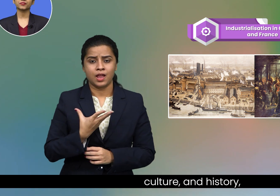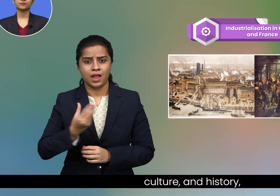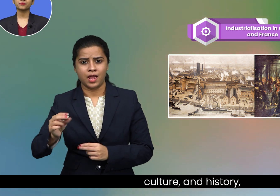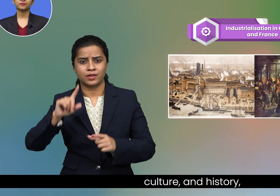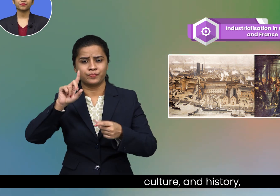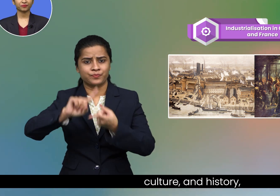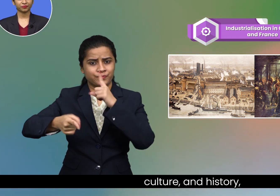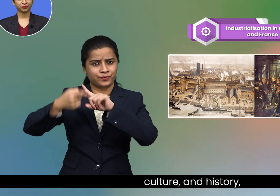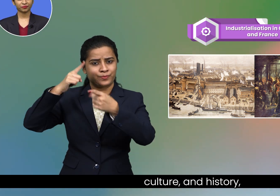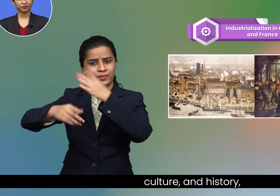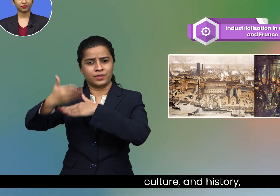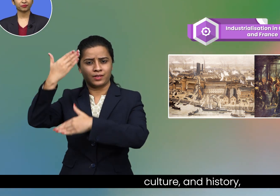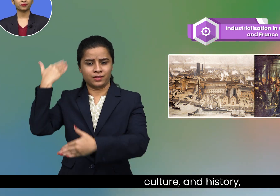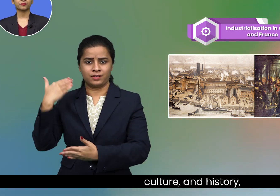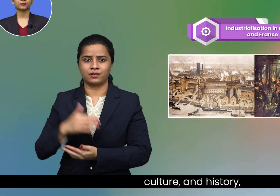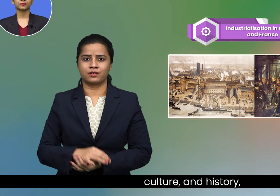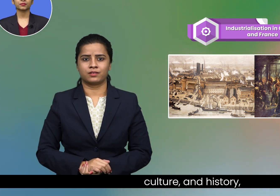history,